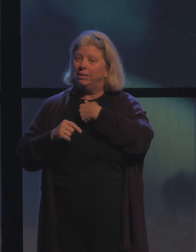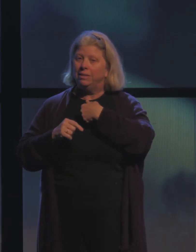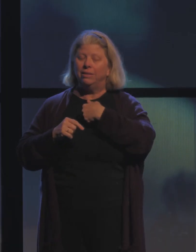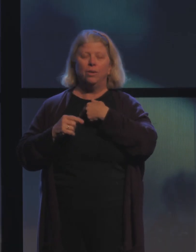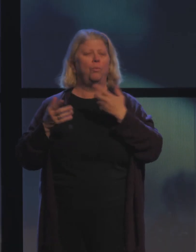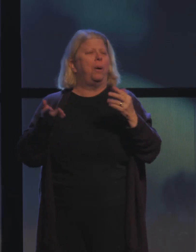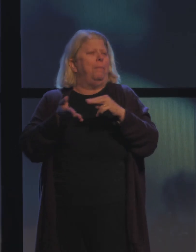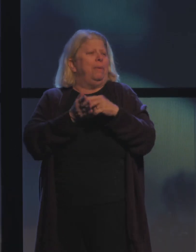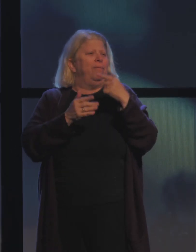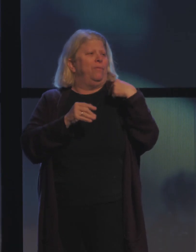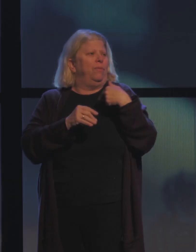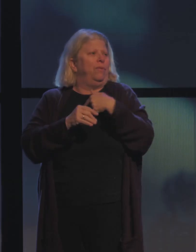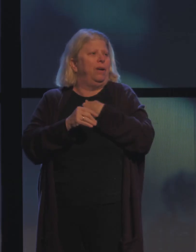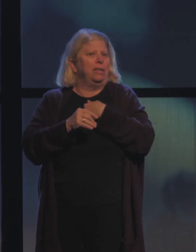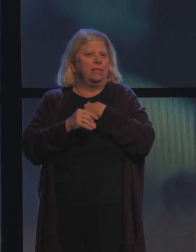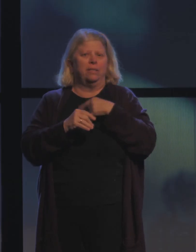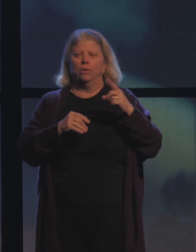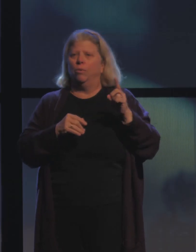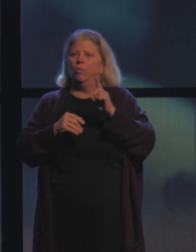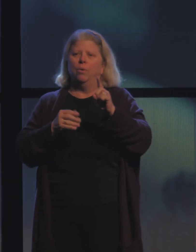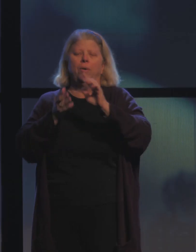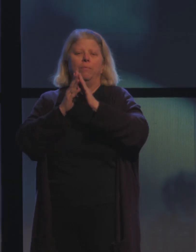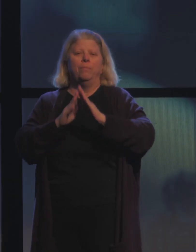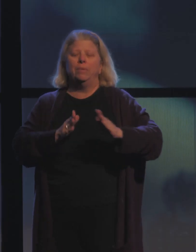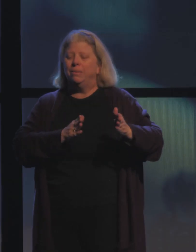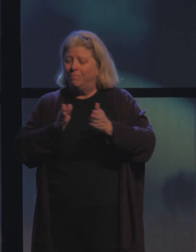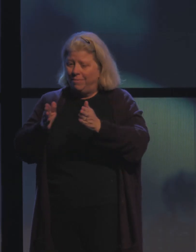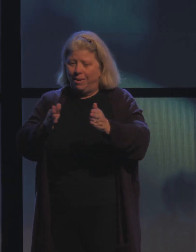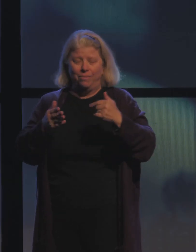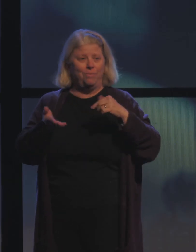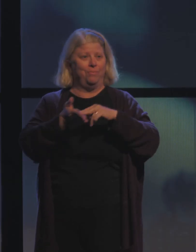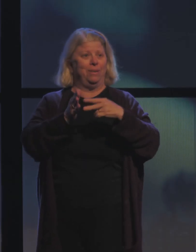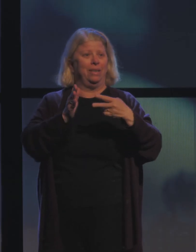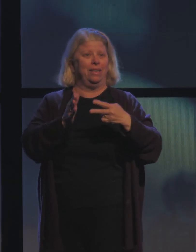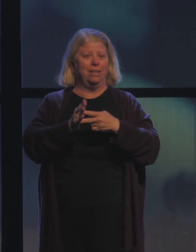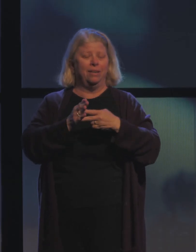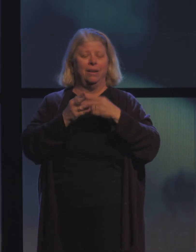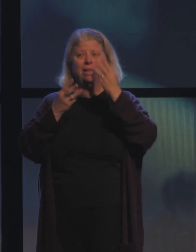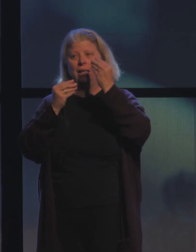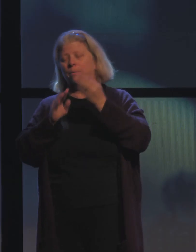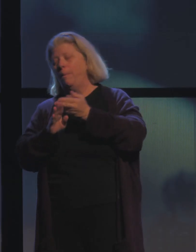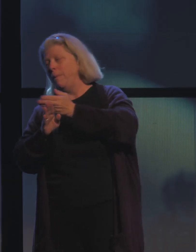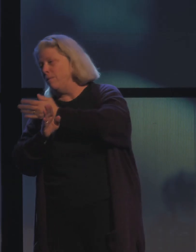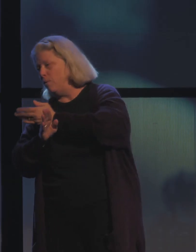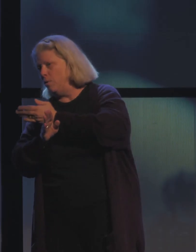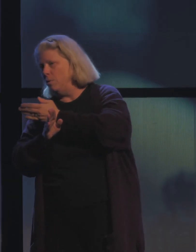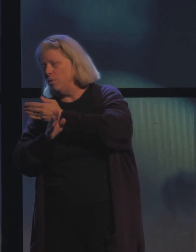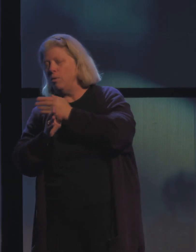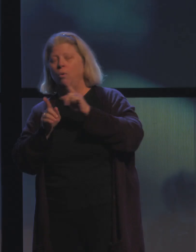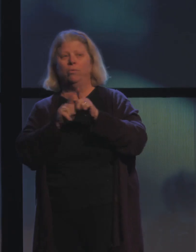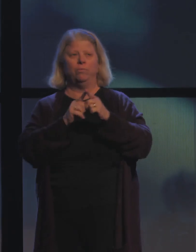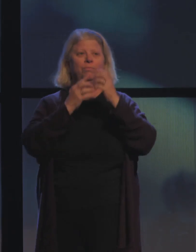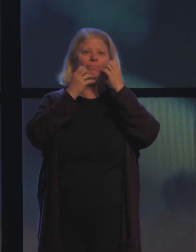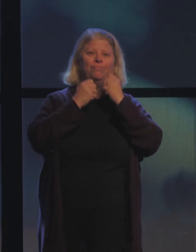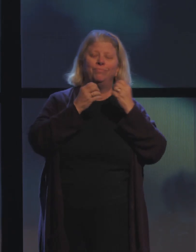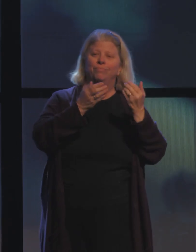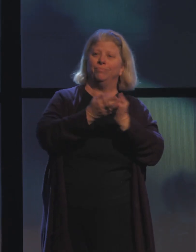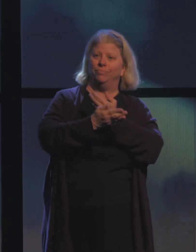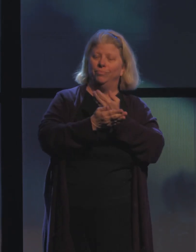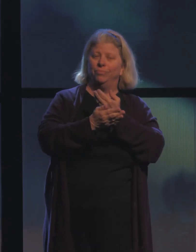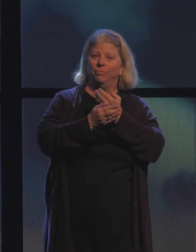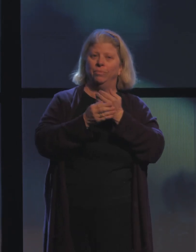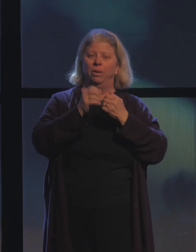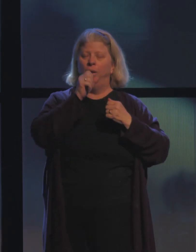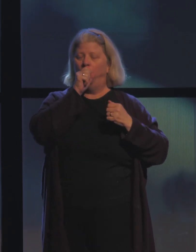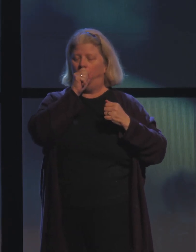And what does it mean for us as we walk this peacemaking path? What does it mean for us as we hold space for what was and as we embrace the newness of what is